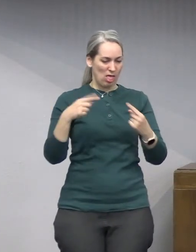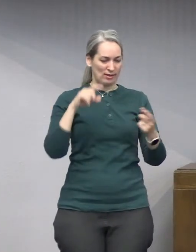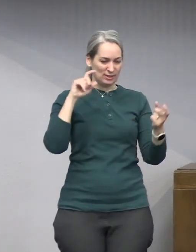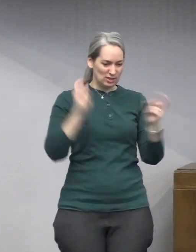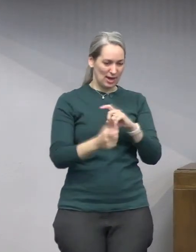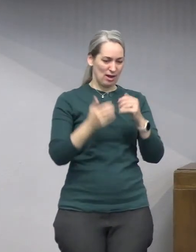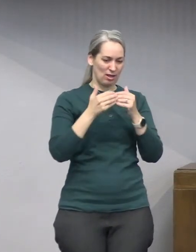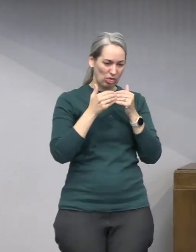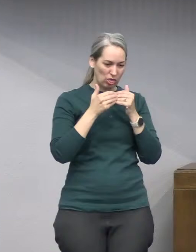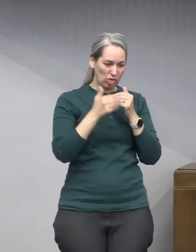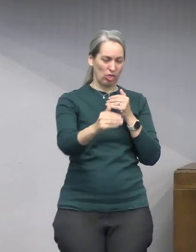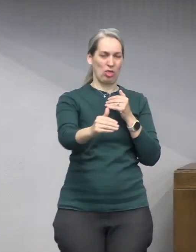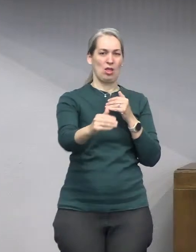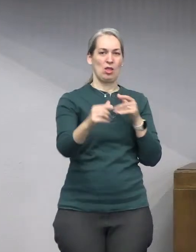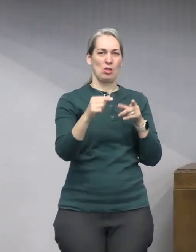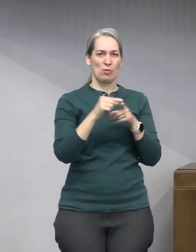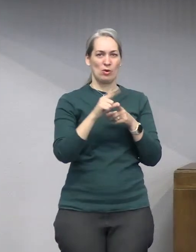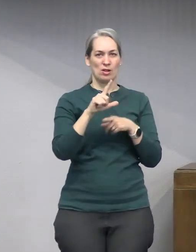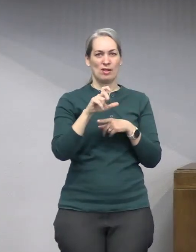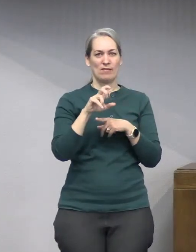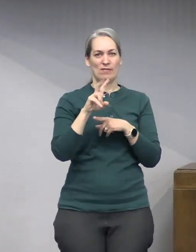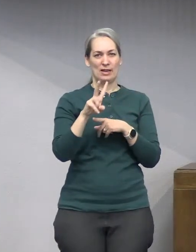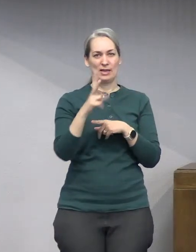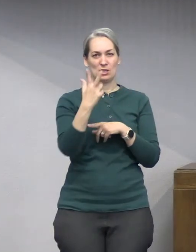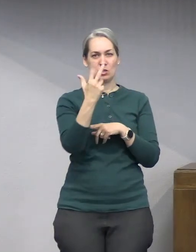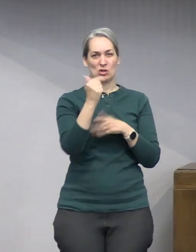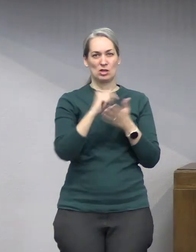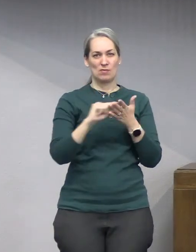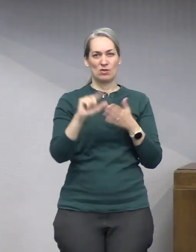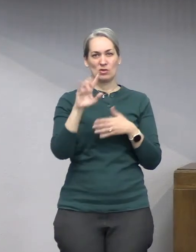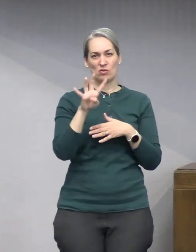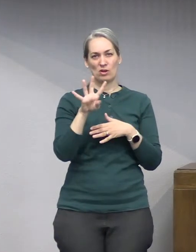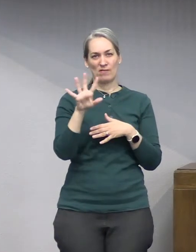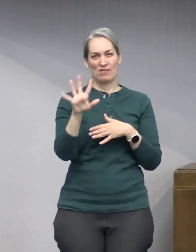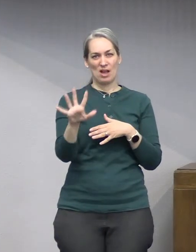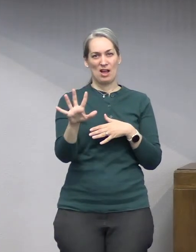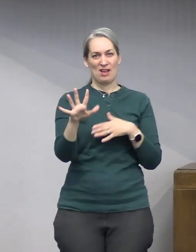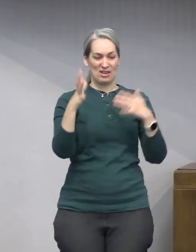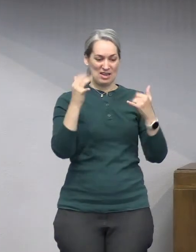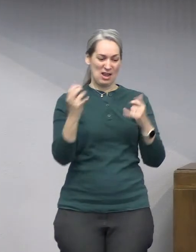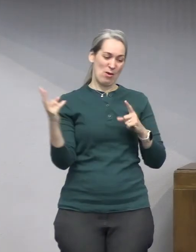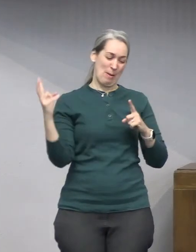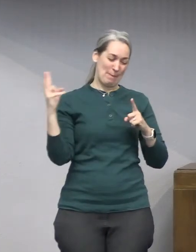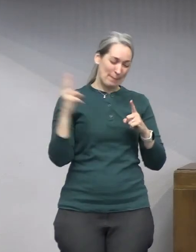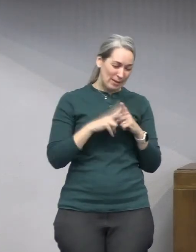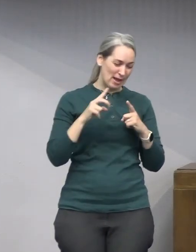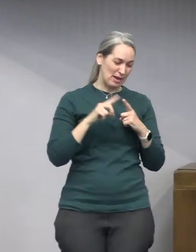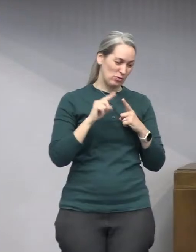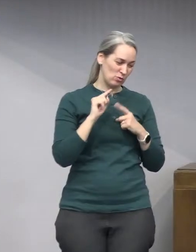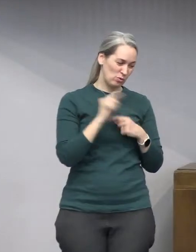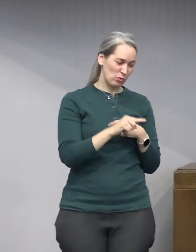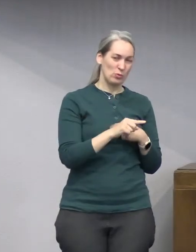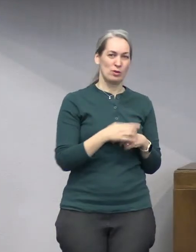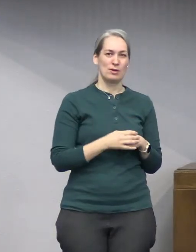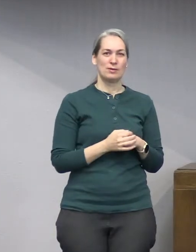changes. And the words of Leviticus 13, beginning in verse 45, will now apply to you. And here they